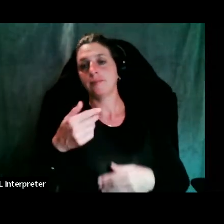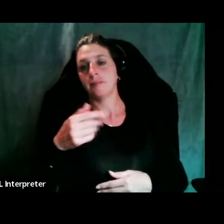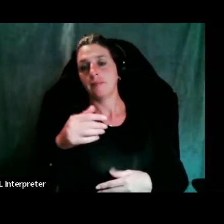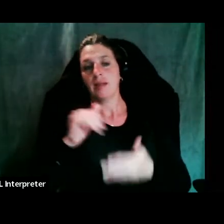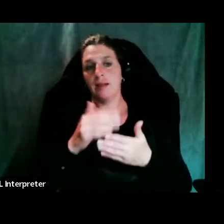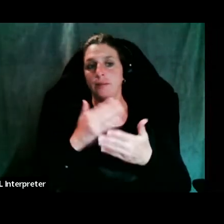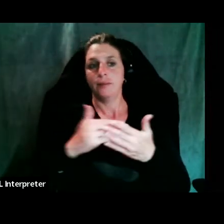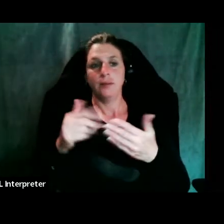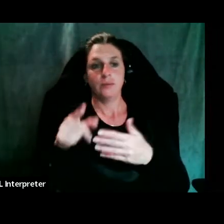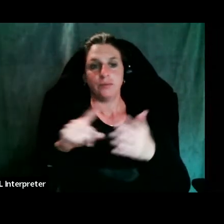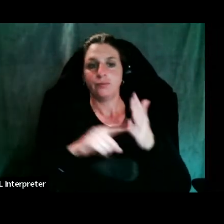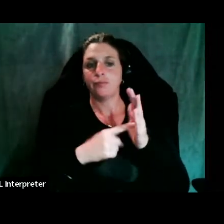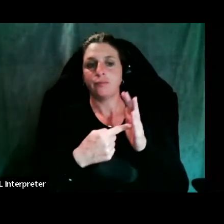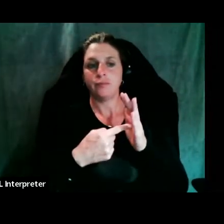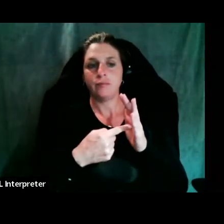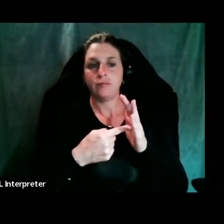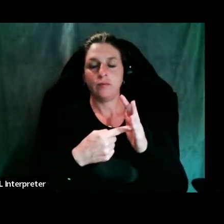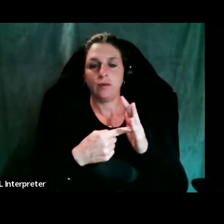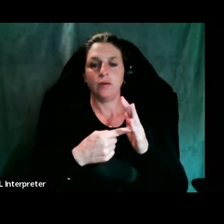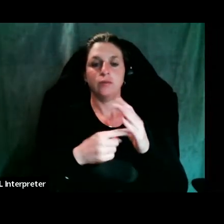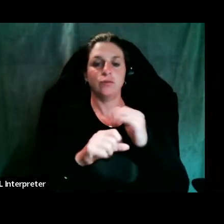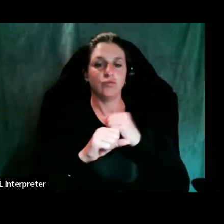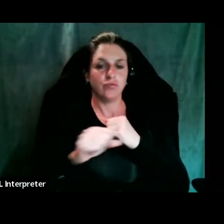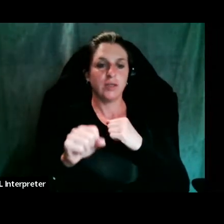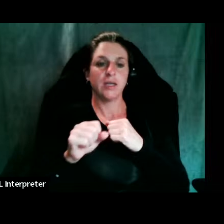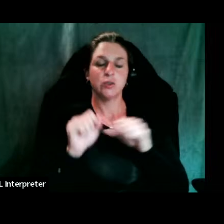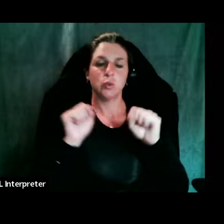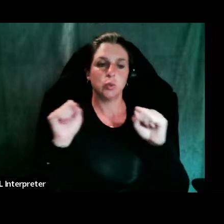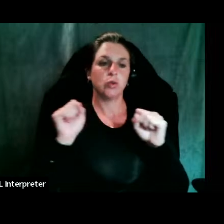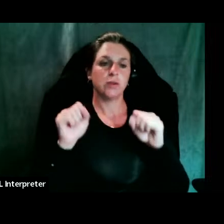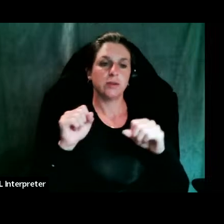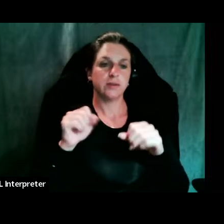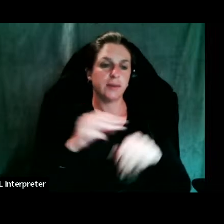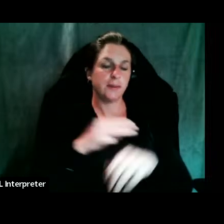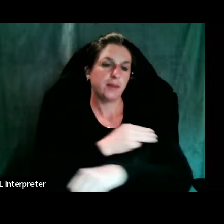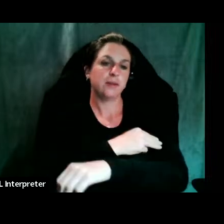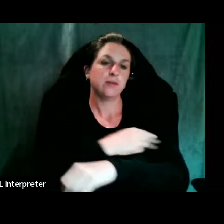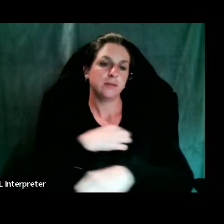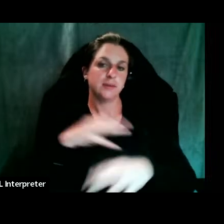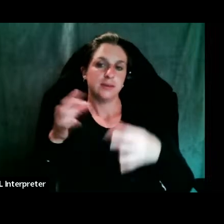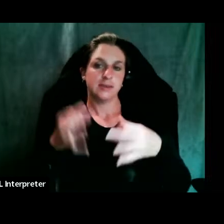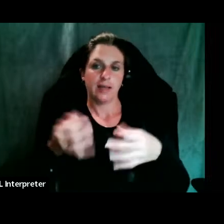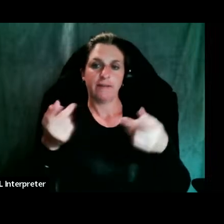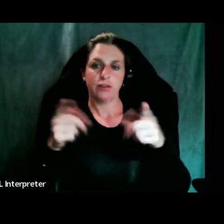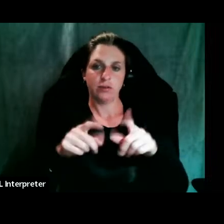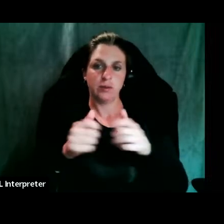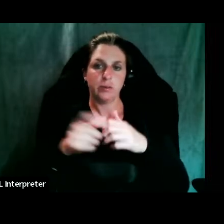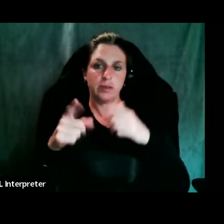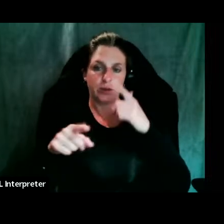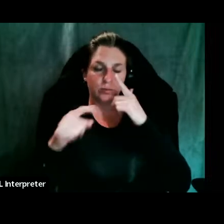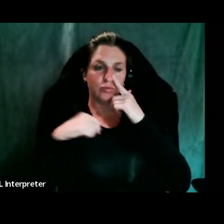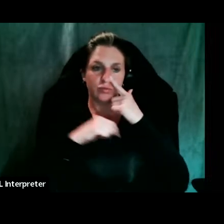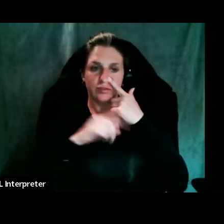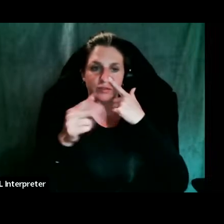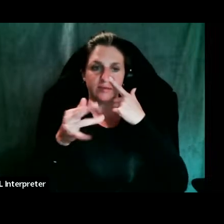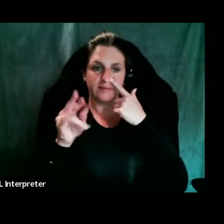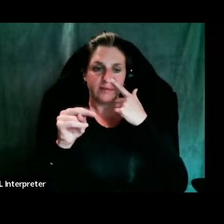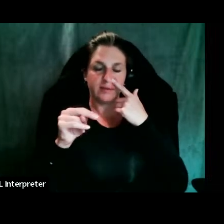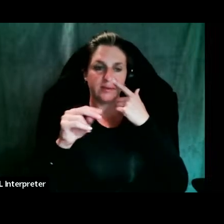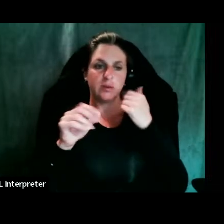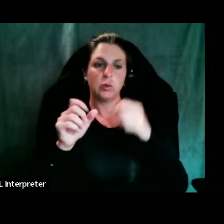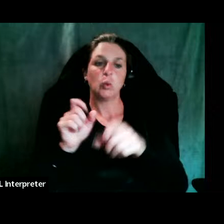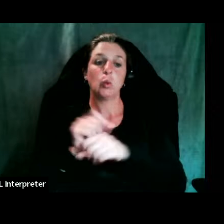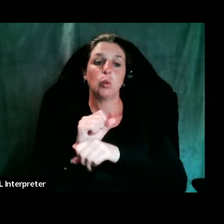starting to, stretch and work those muscles. So I'm definitely in agreement with you, Trustee Griffin. Yeah, work up a new